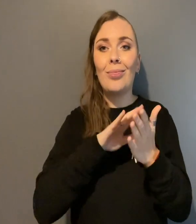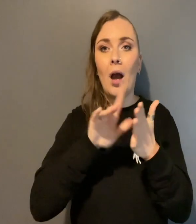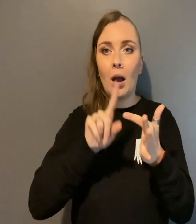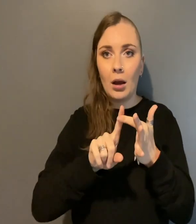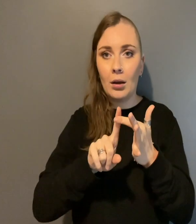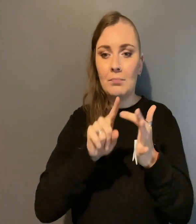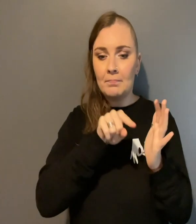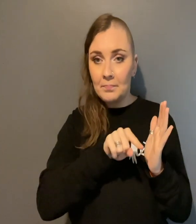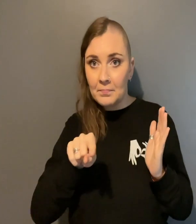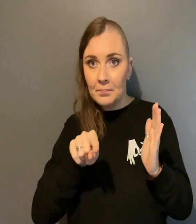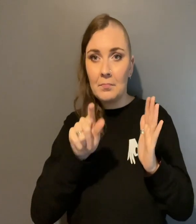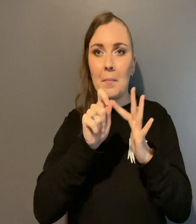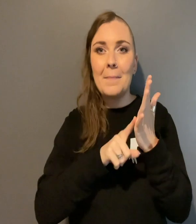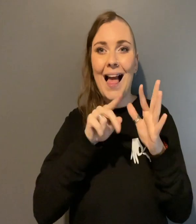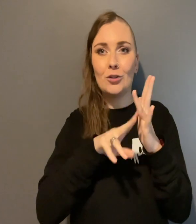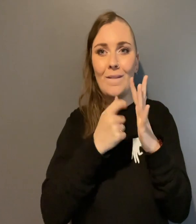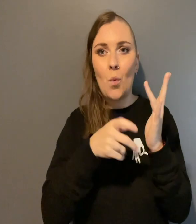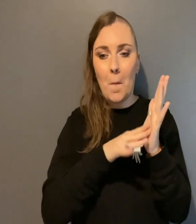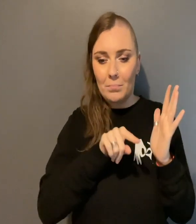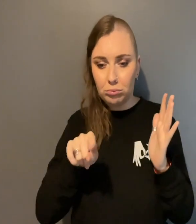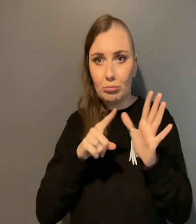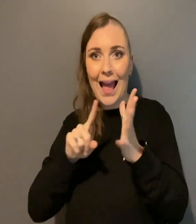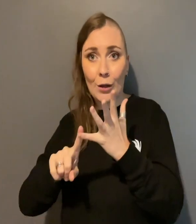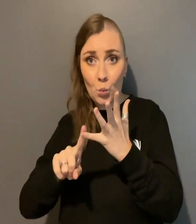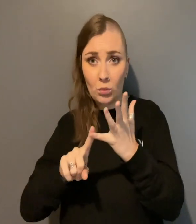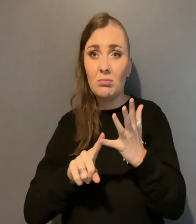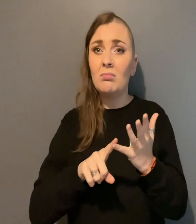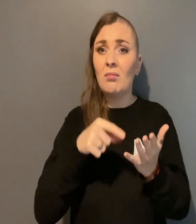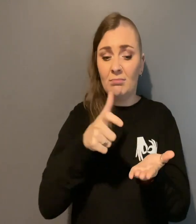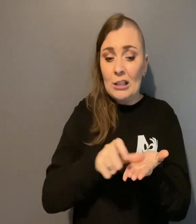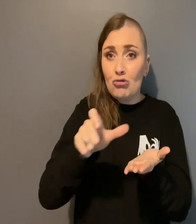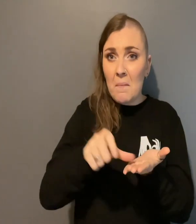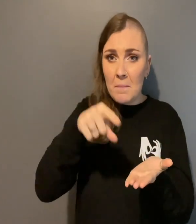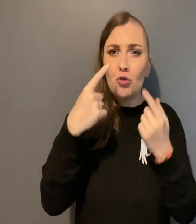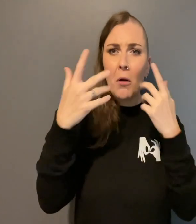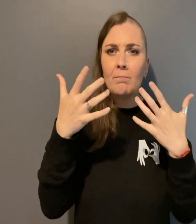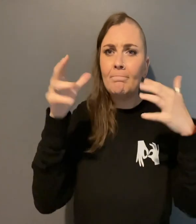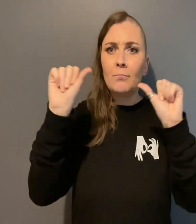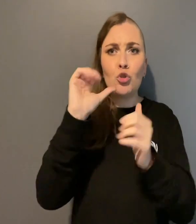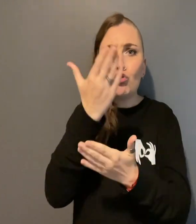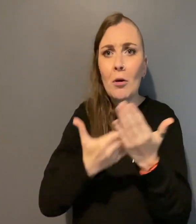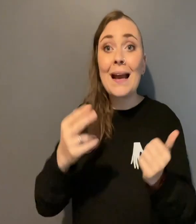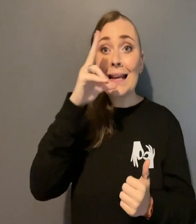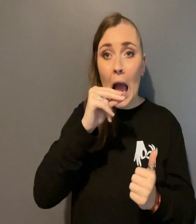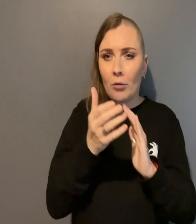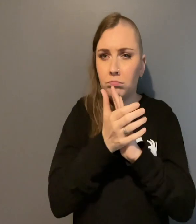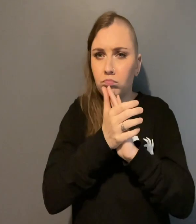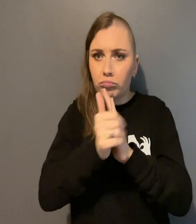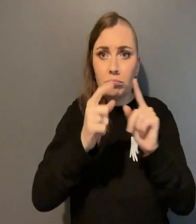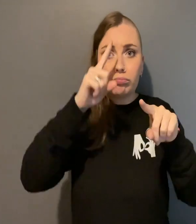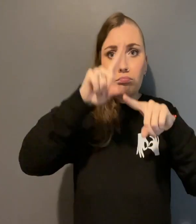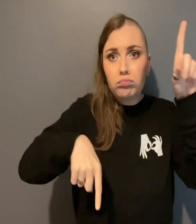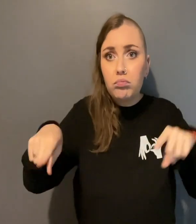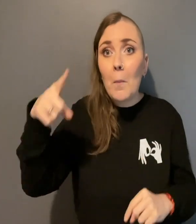underscore platform underscore au. The platform showcases the achievements and stories of young, talented and